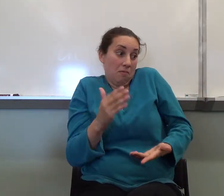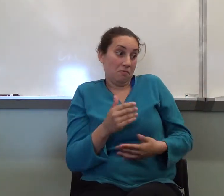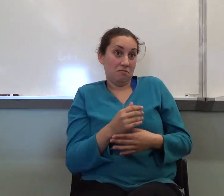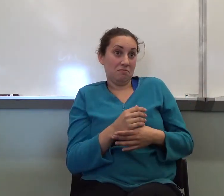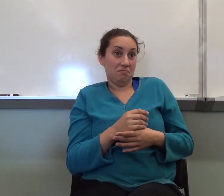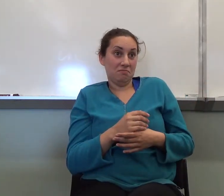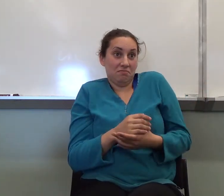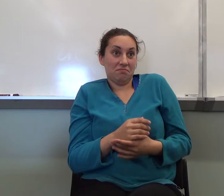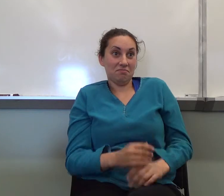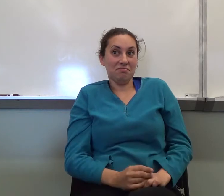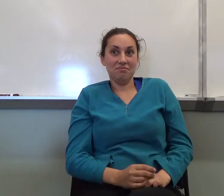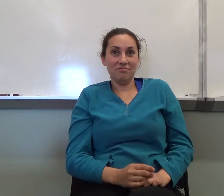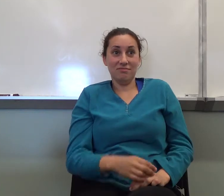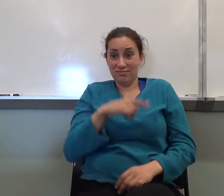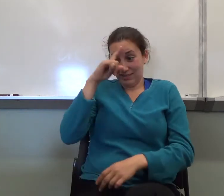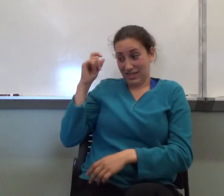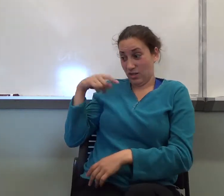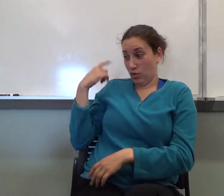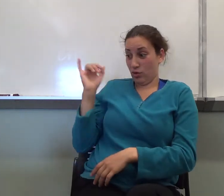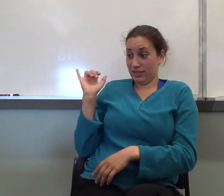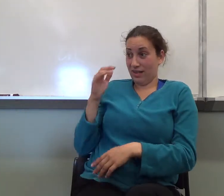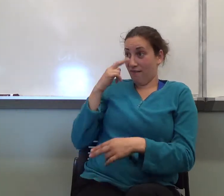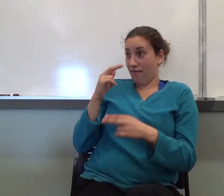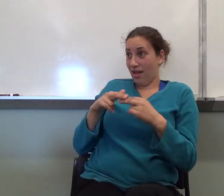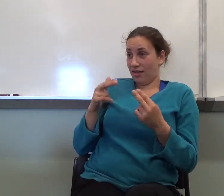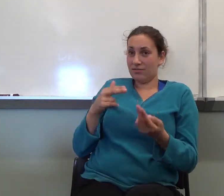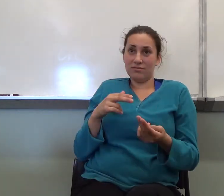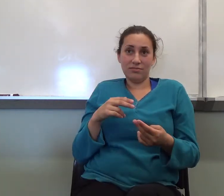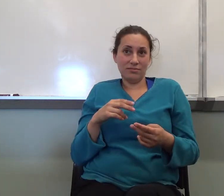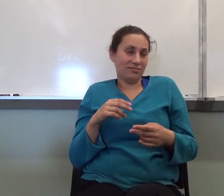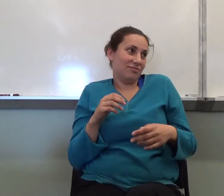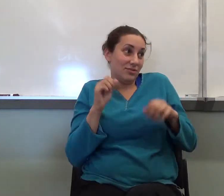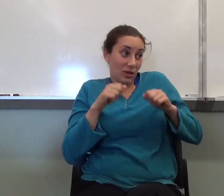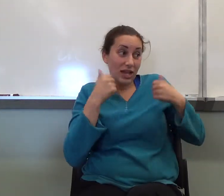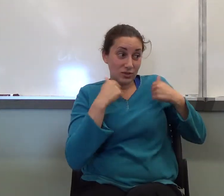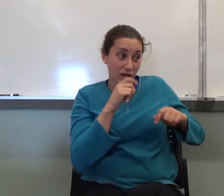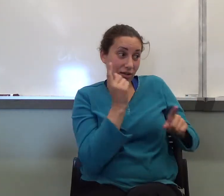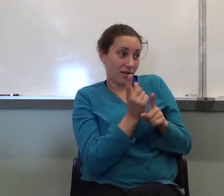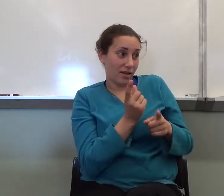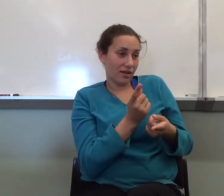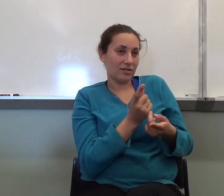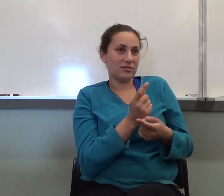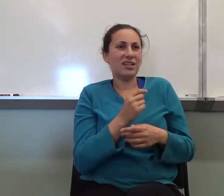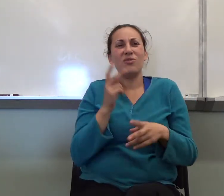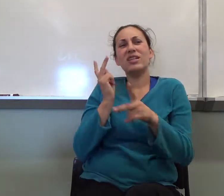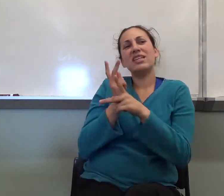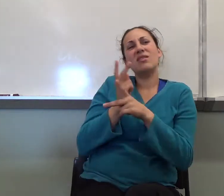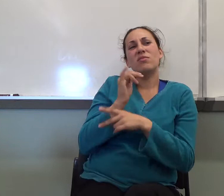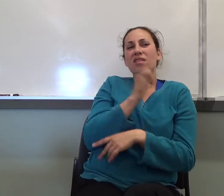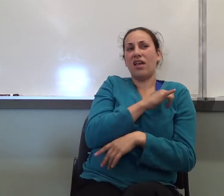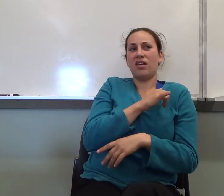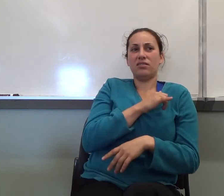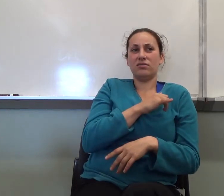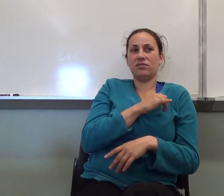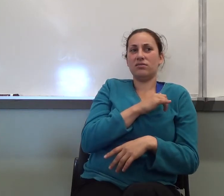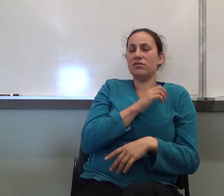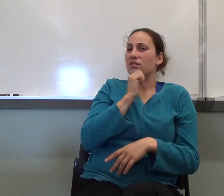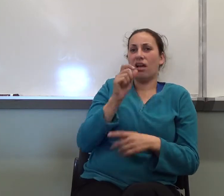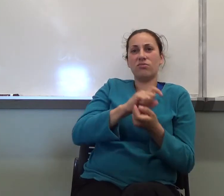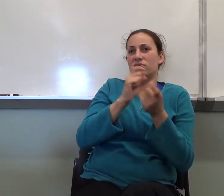numbers being. Because it looks like fun? Or But you can't do it. I mean, right? It's okay. I would keep it in proportion form. Still first. keep it in proportion. Yeah, Okay. Turn it